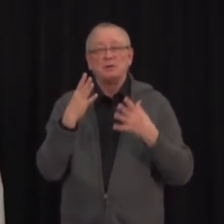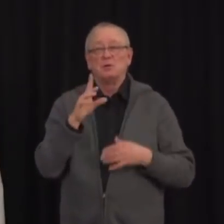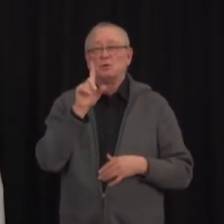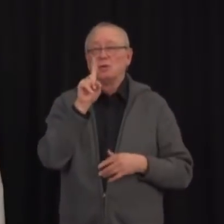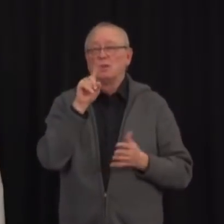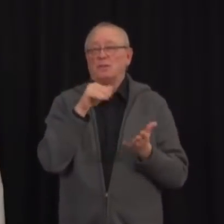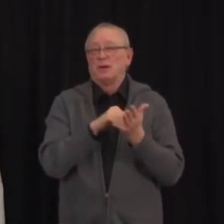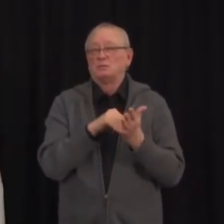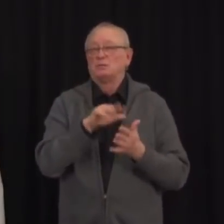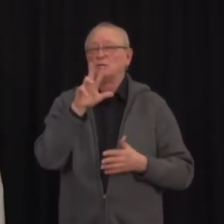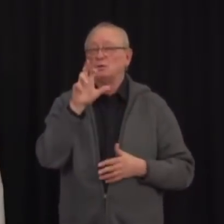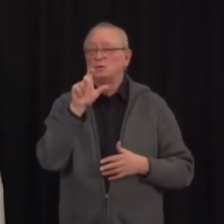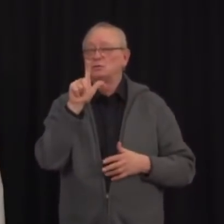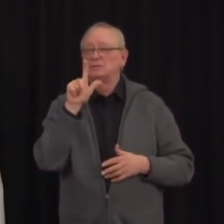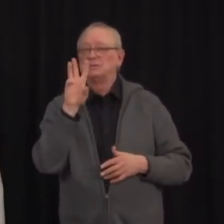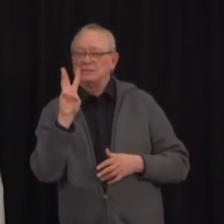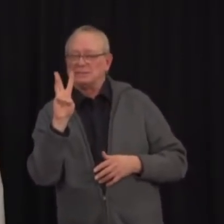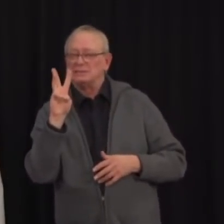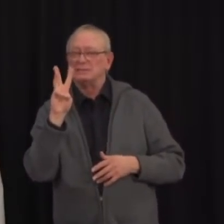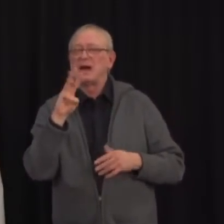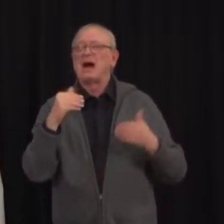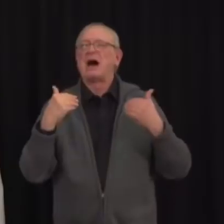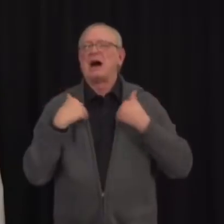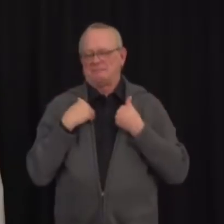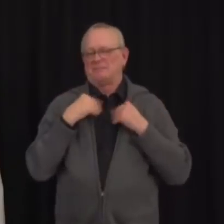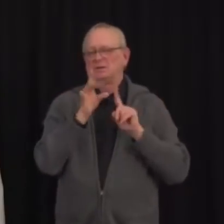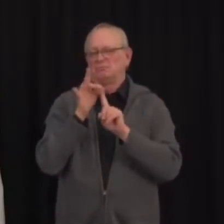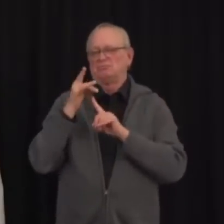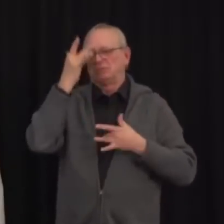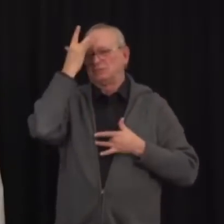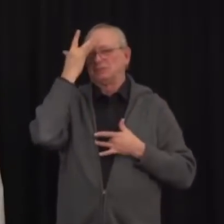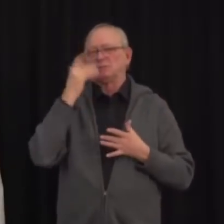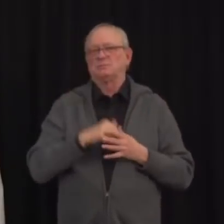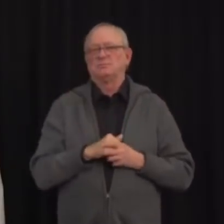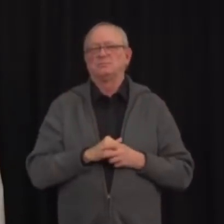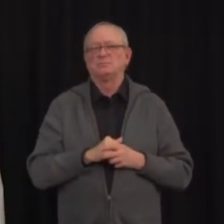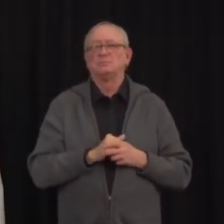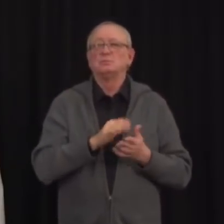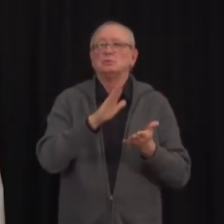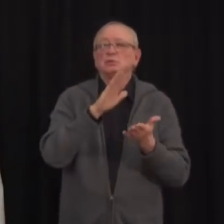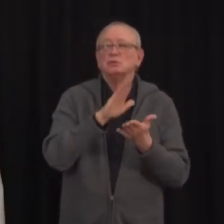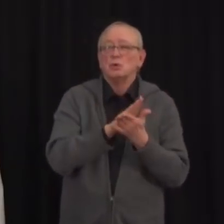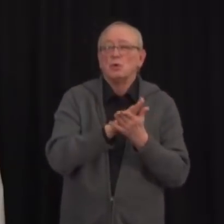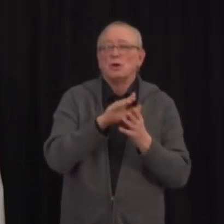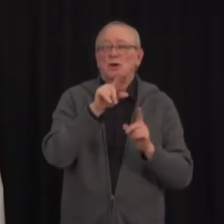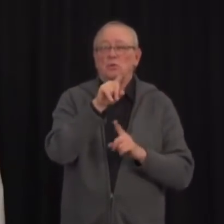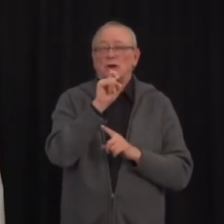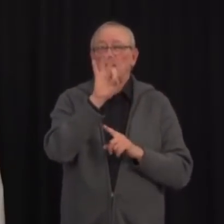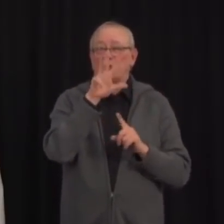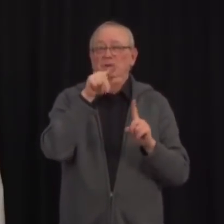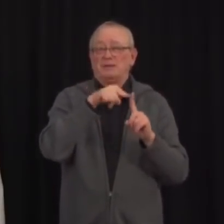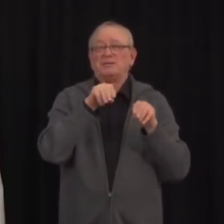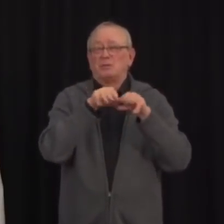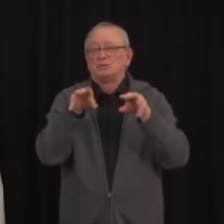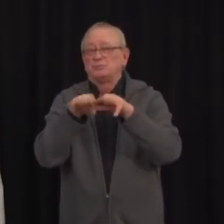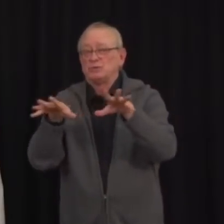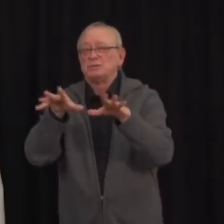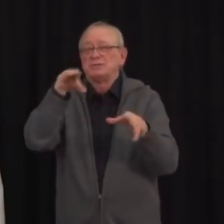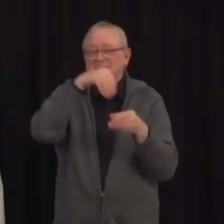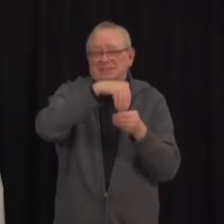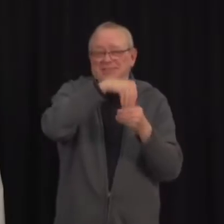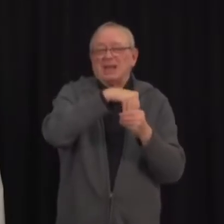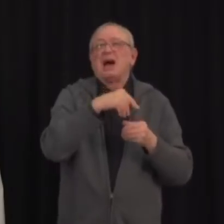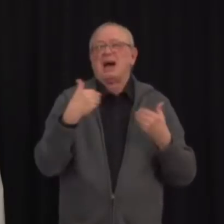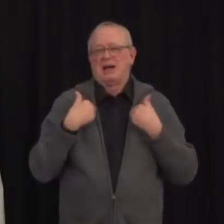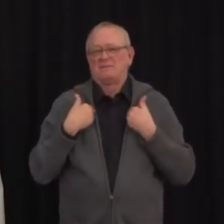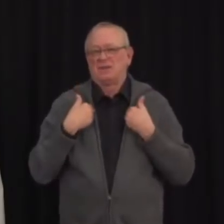1,326 active cases. This number includes 193 schools with outbreaks, including 89